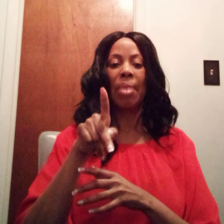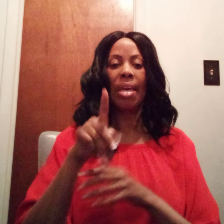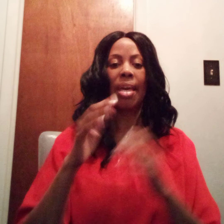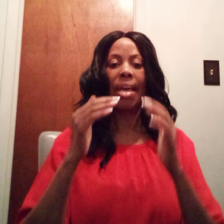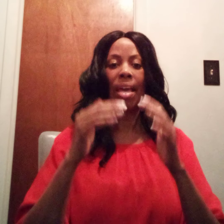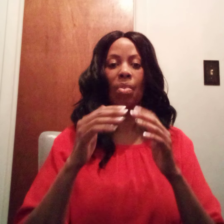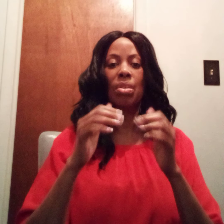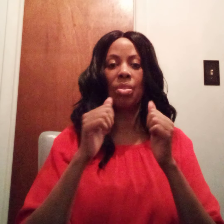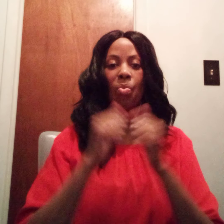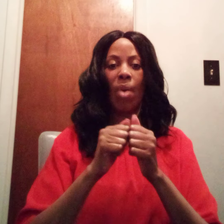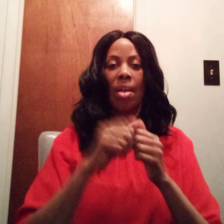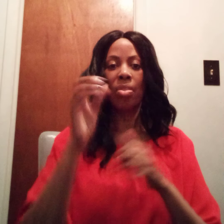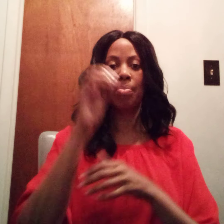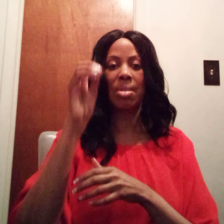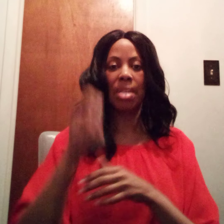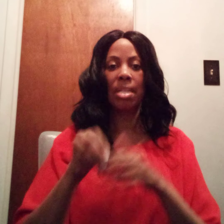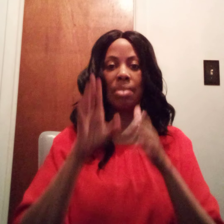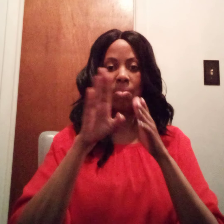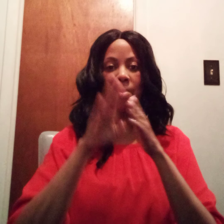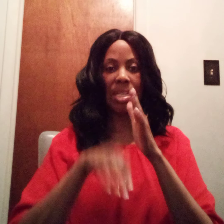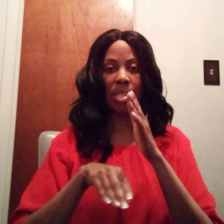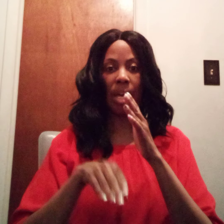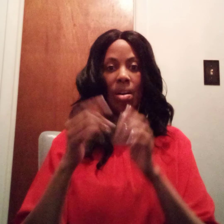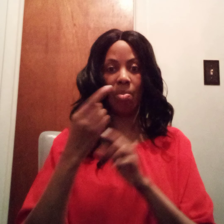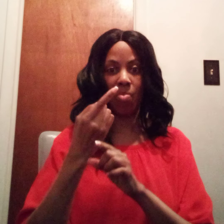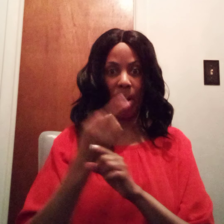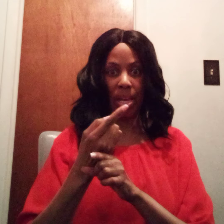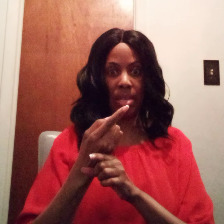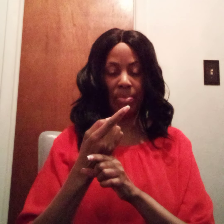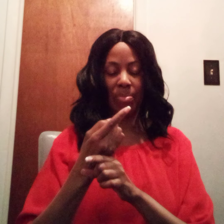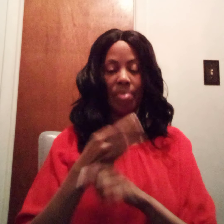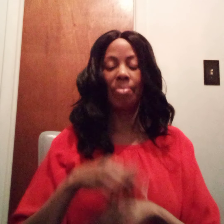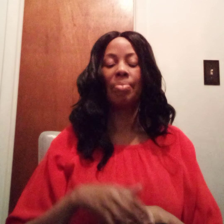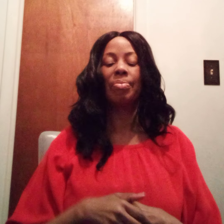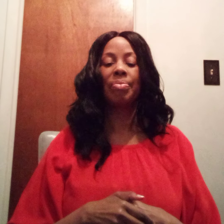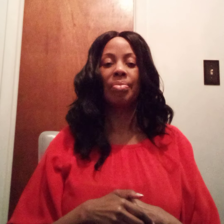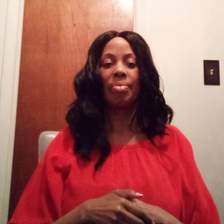the percentage off. Percentage